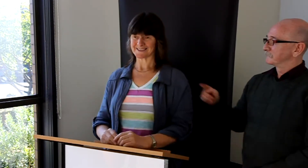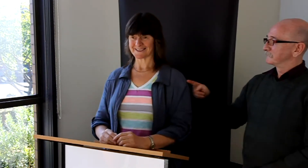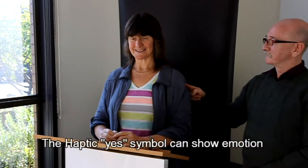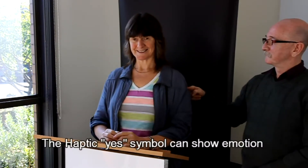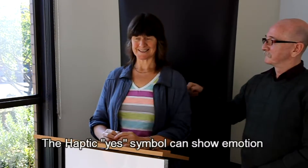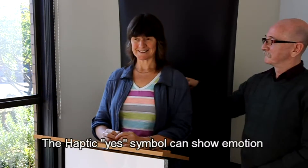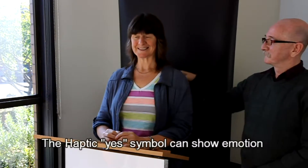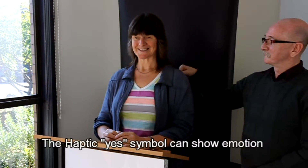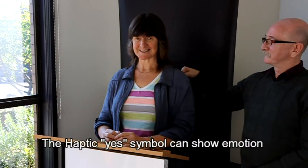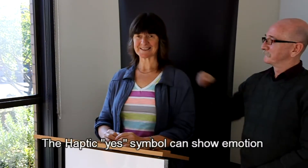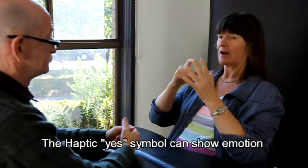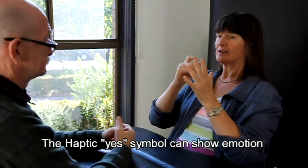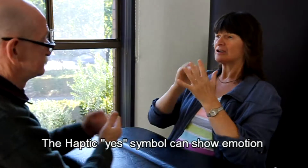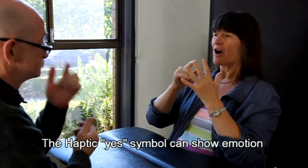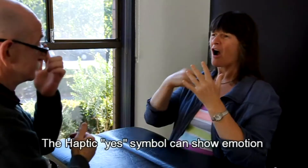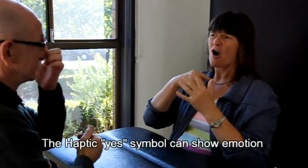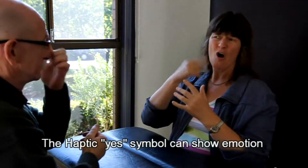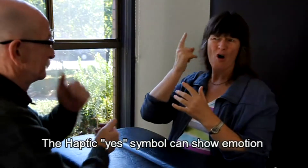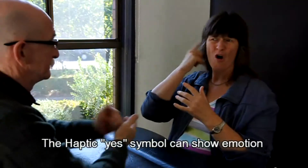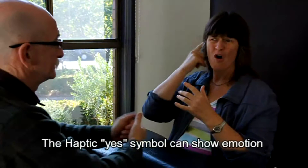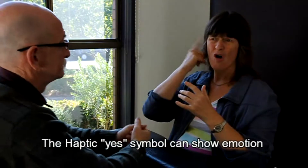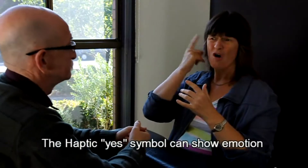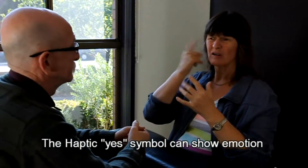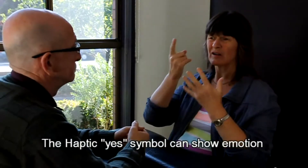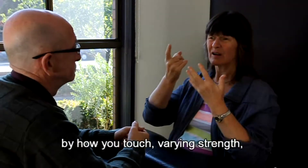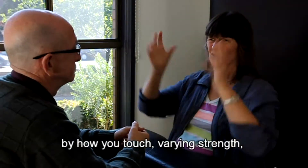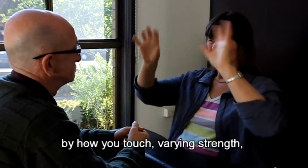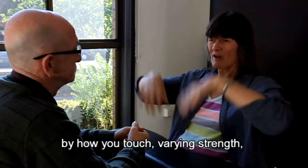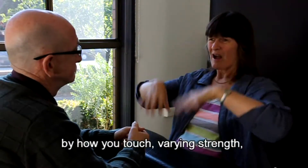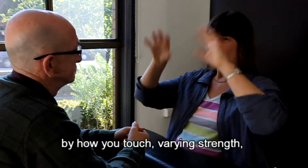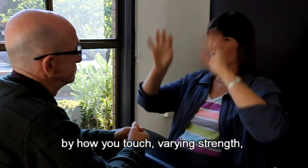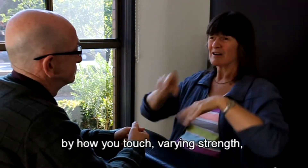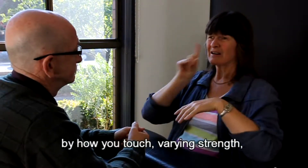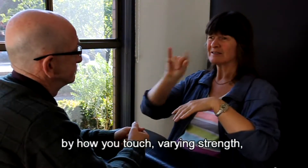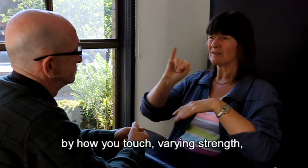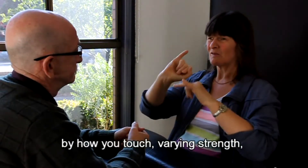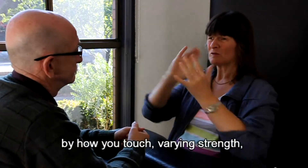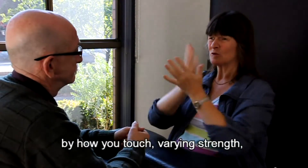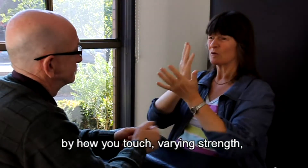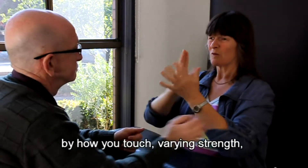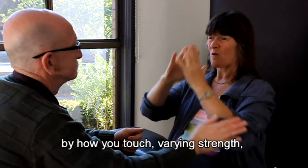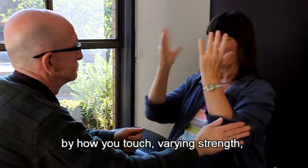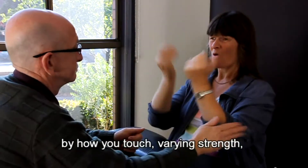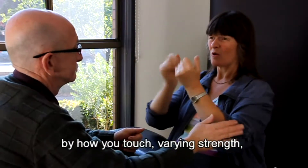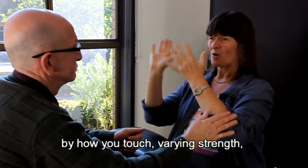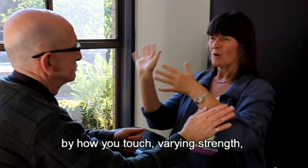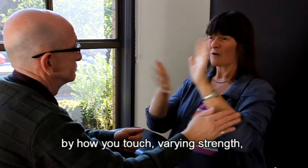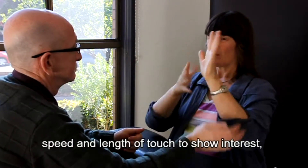The haptic Yes symbol can show emotion by how you touch, varying strength, speed